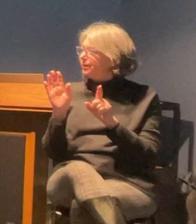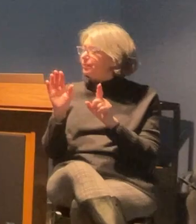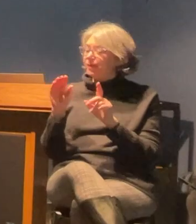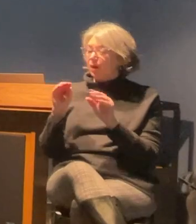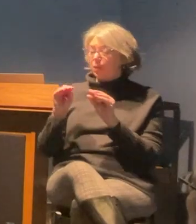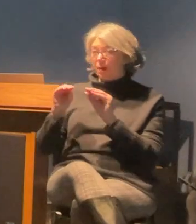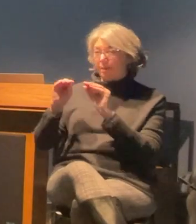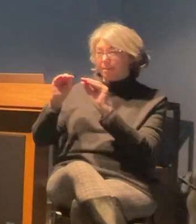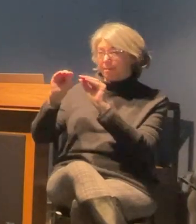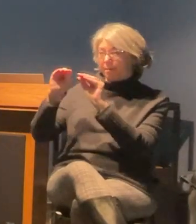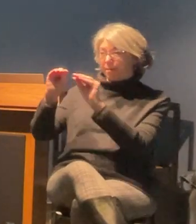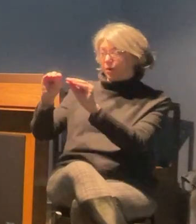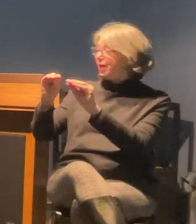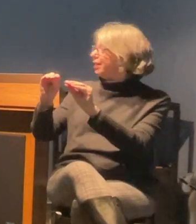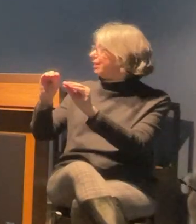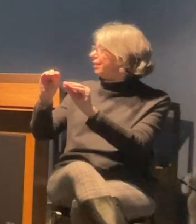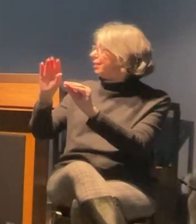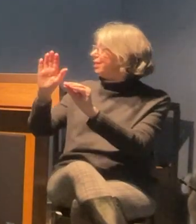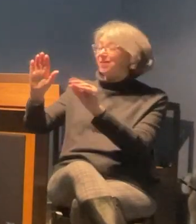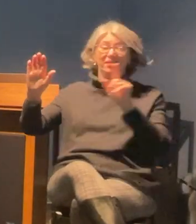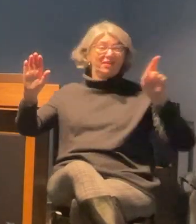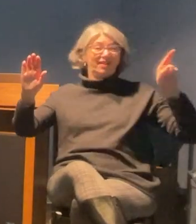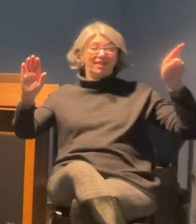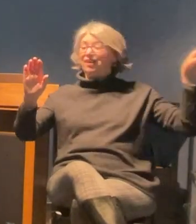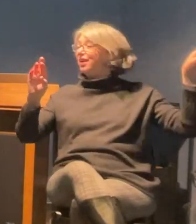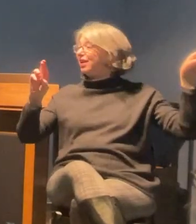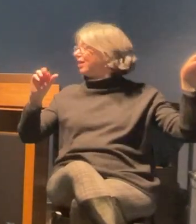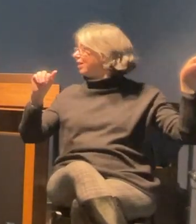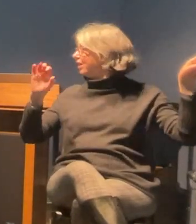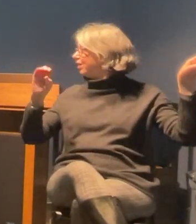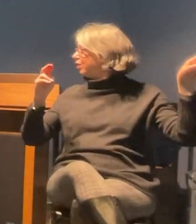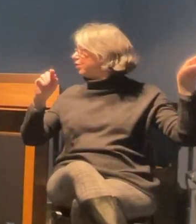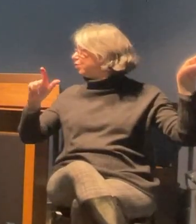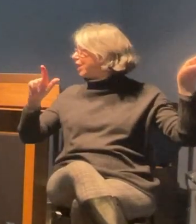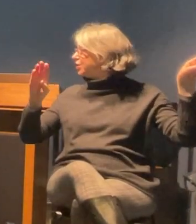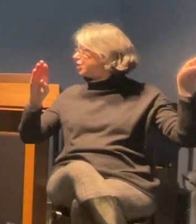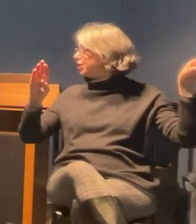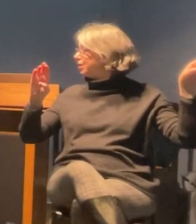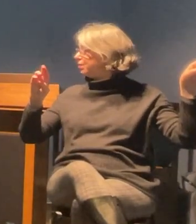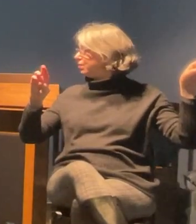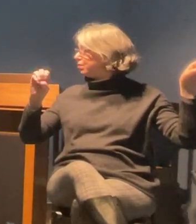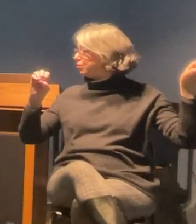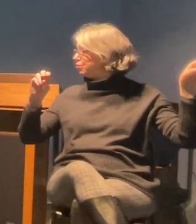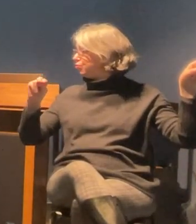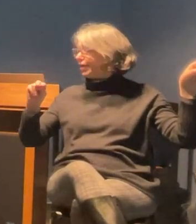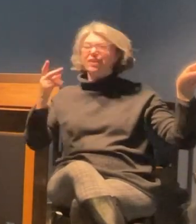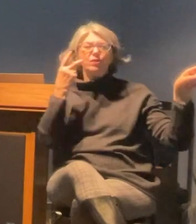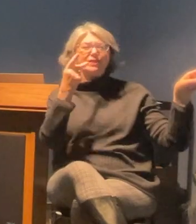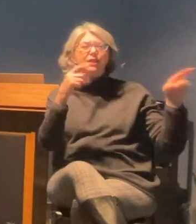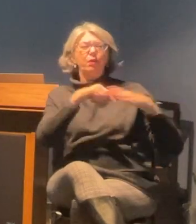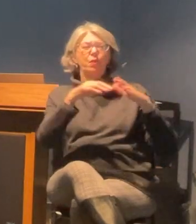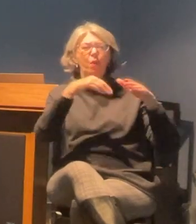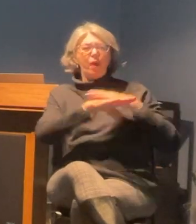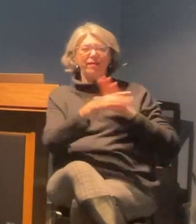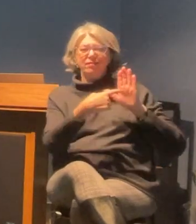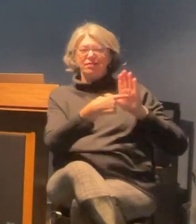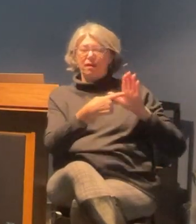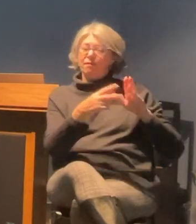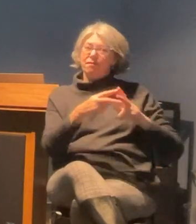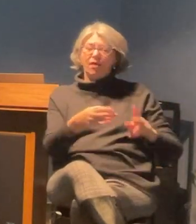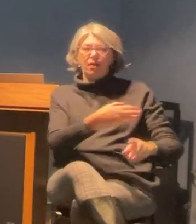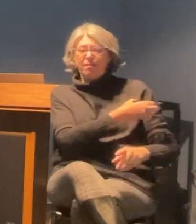work with that of Rachel Bryn, which you see as you walk into the exhibition, very